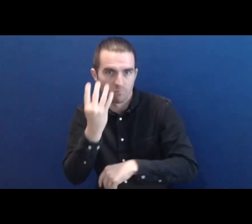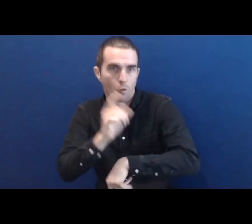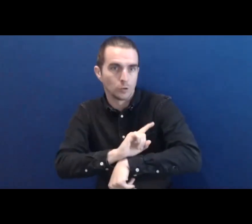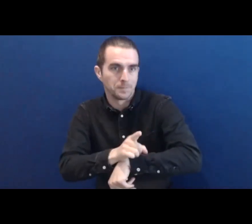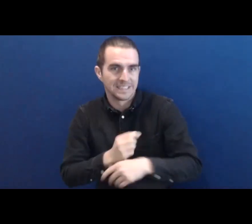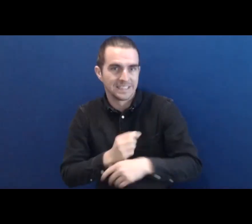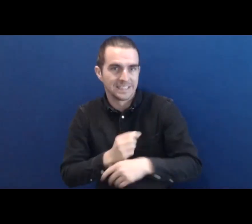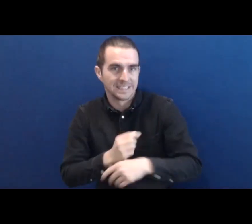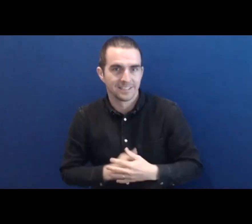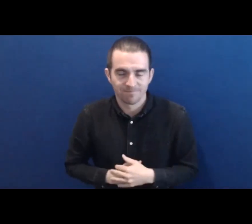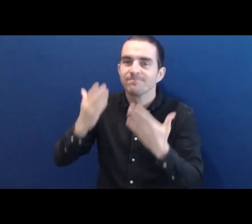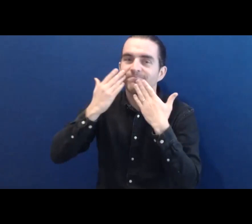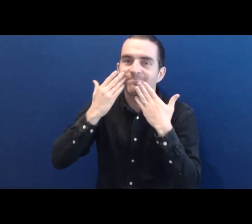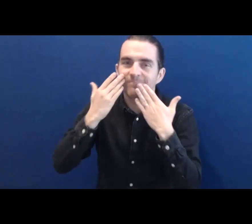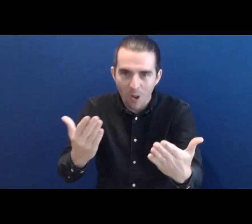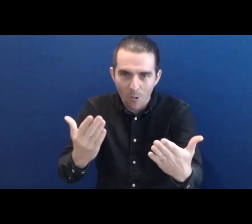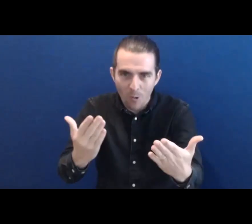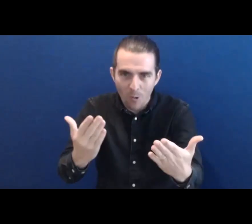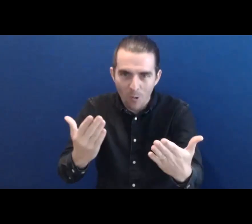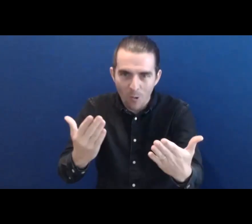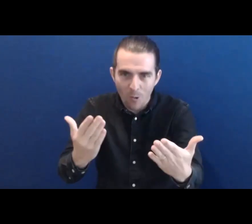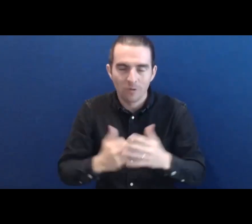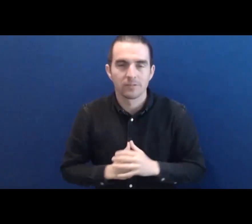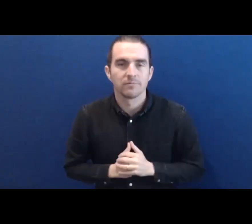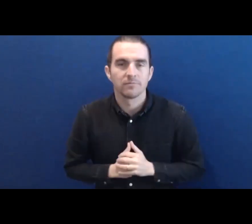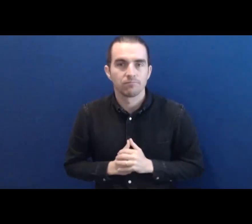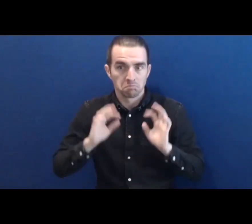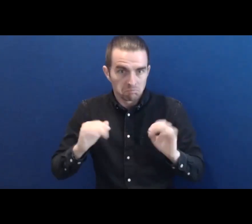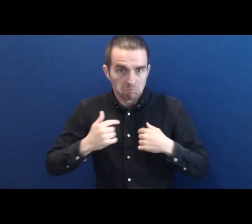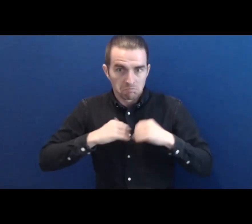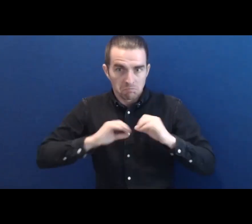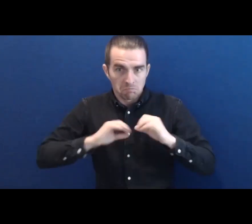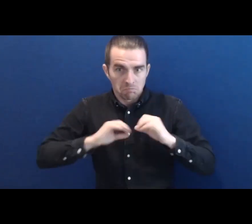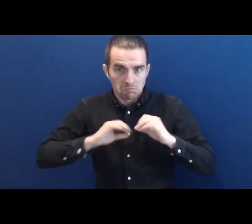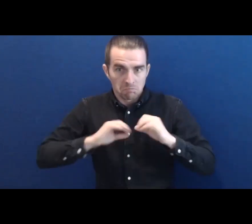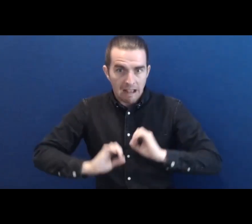the this platform. Very clear.